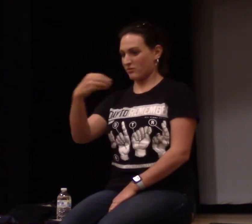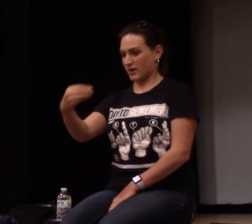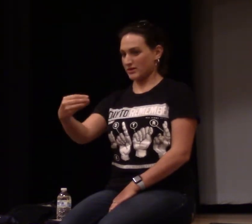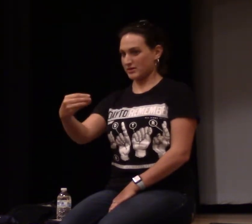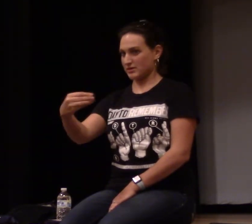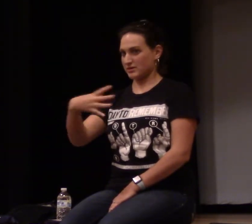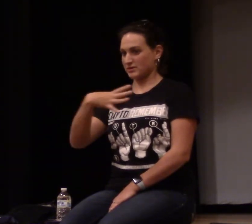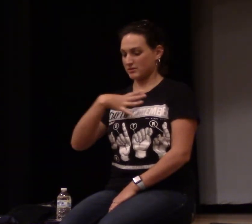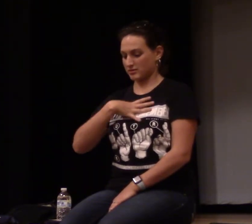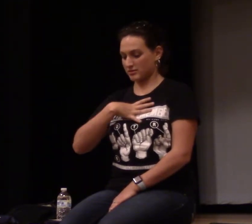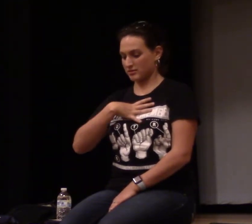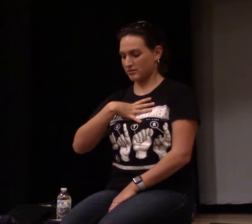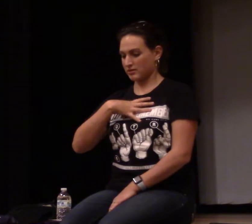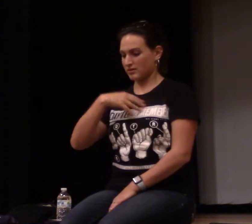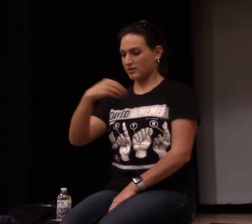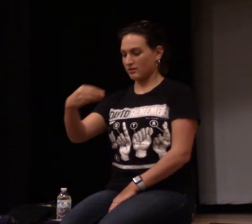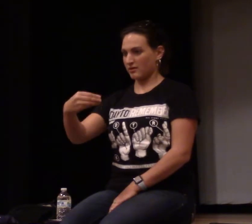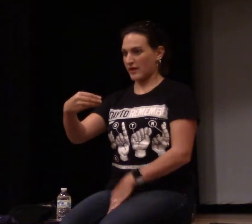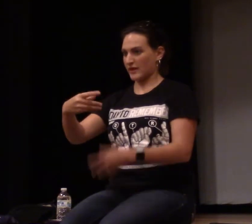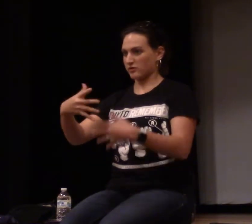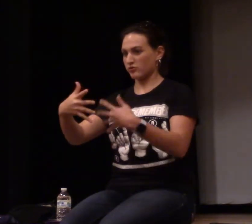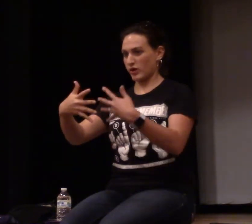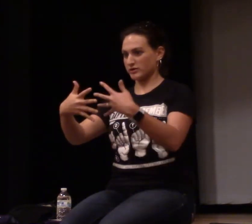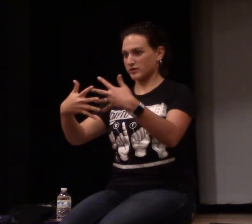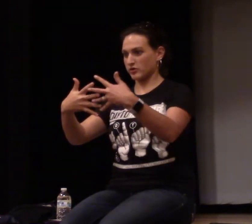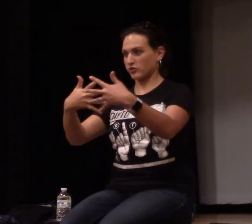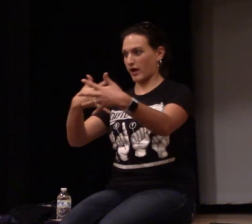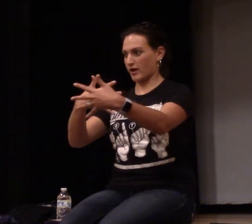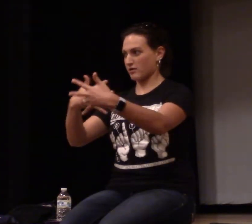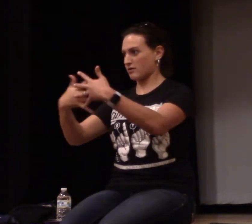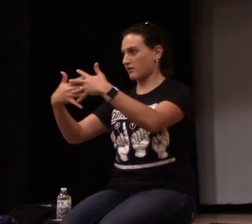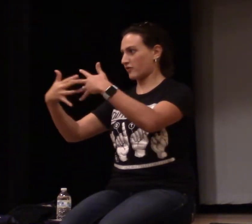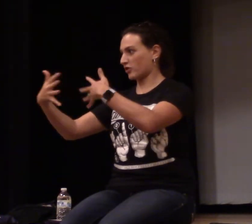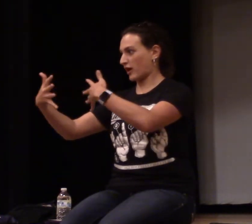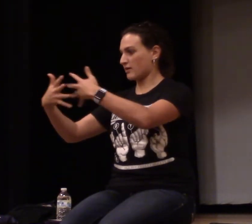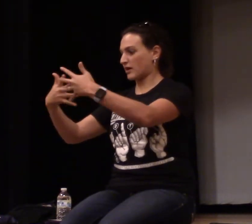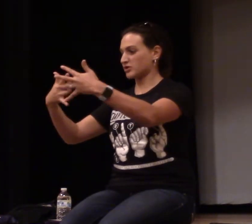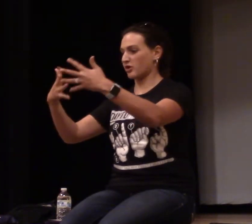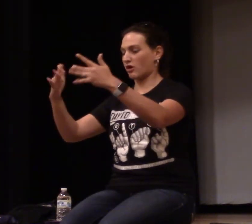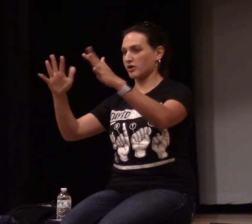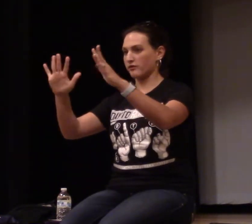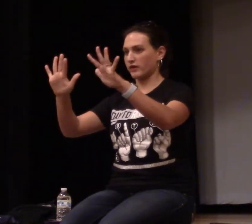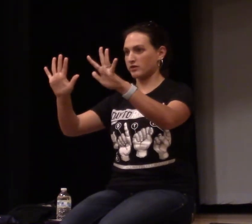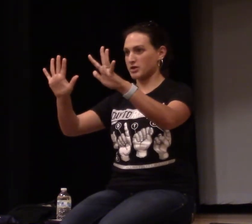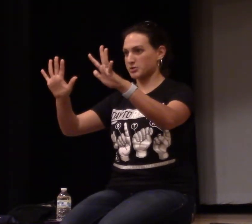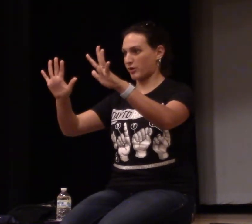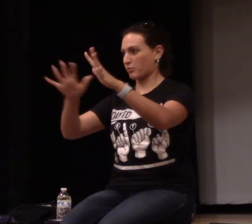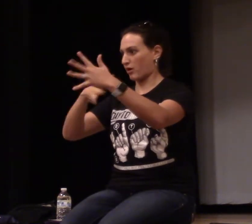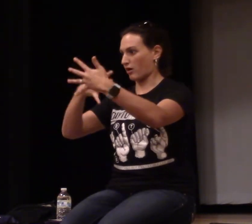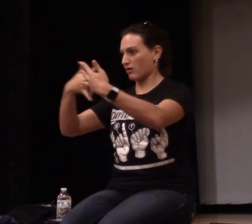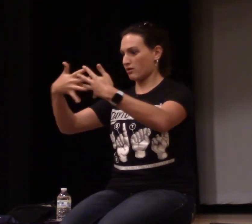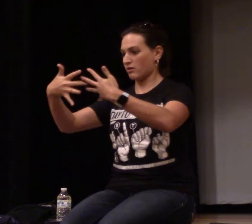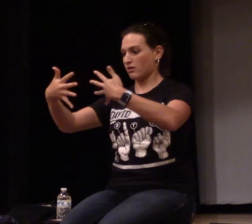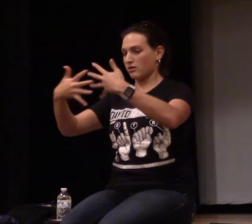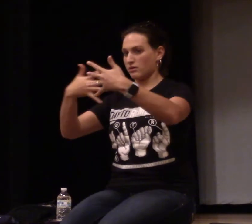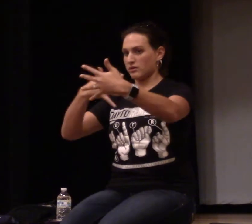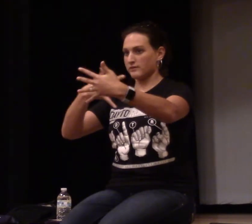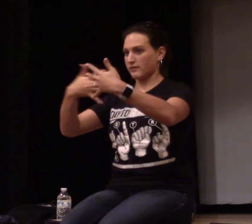White. And then we also did gray. And for gray, make sure all your fingers are spread apart. And